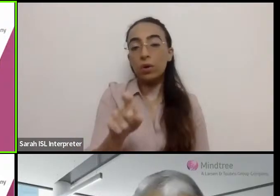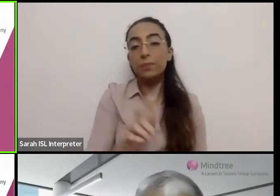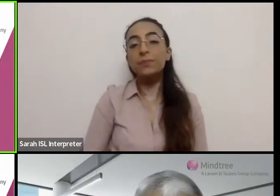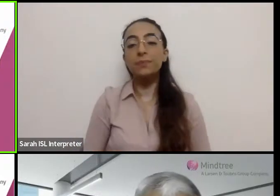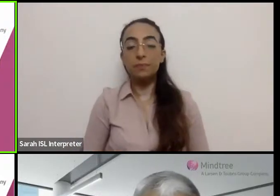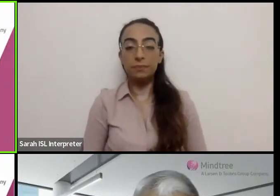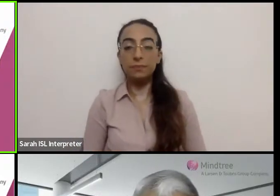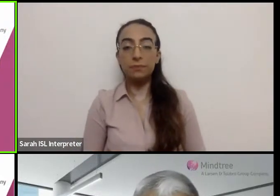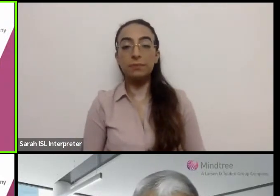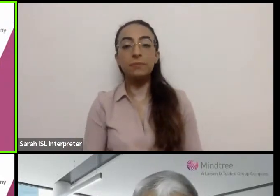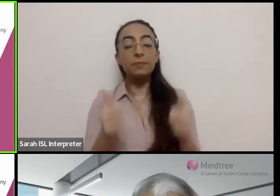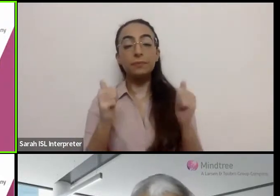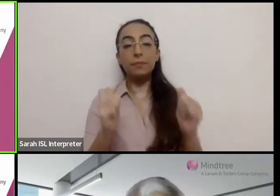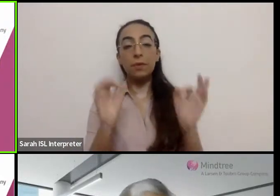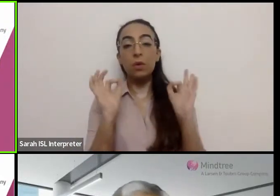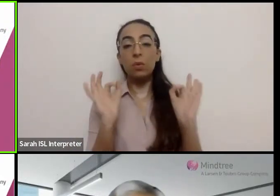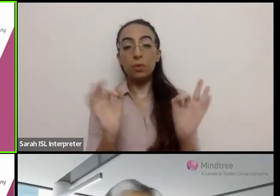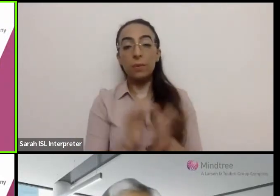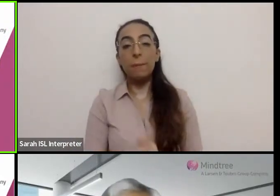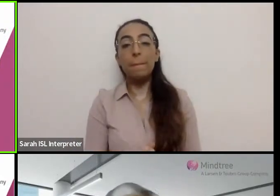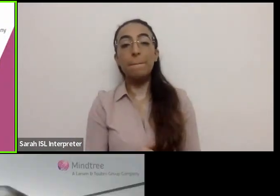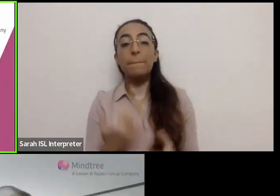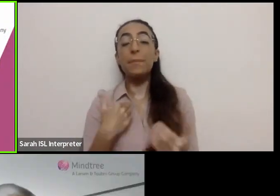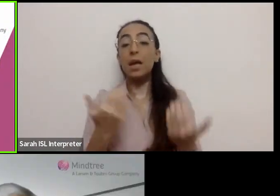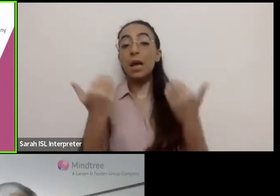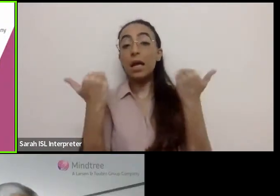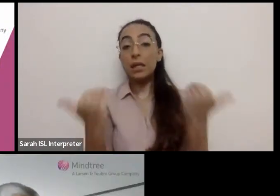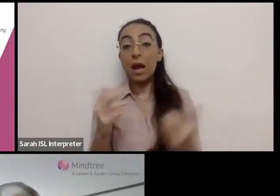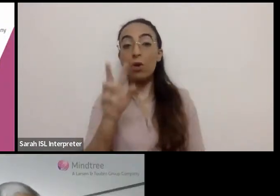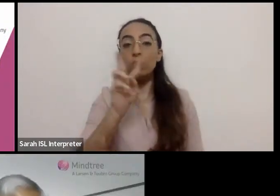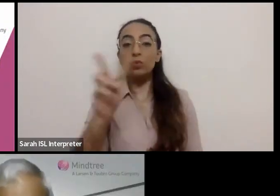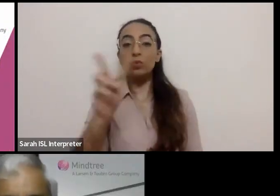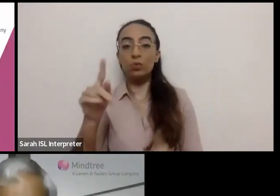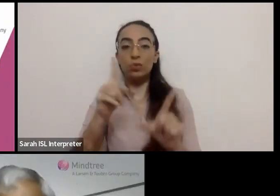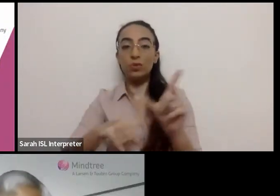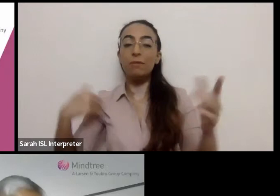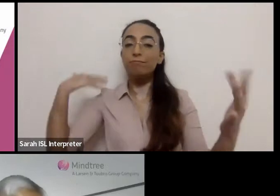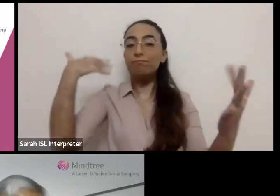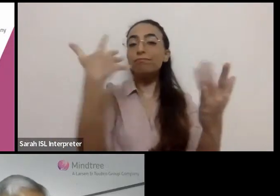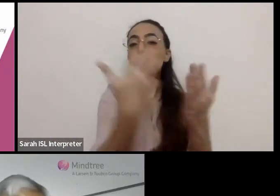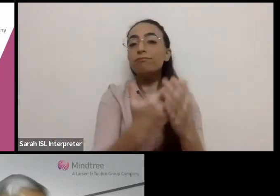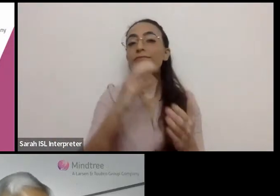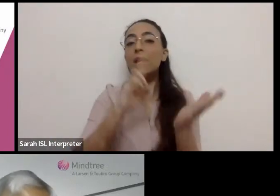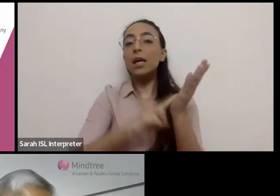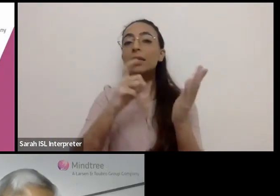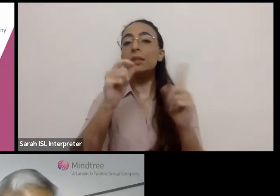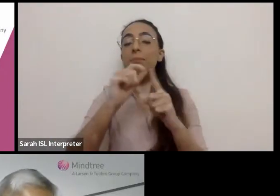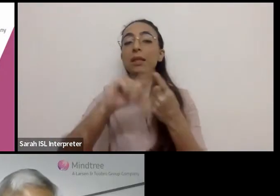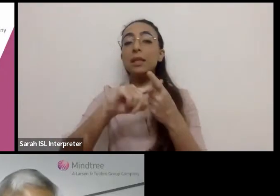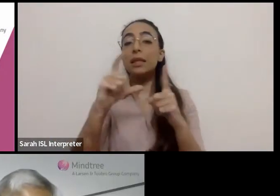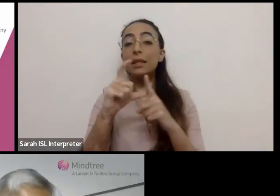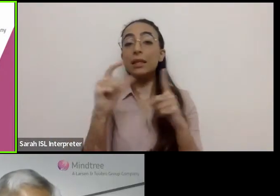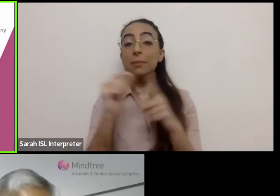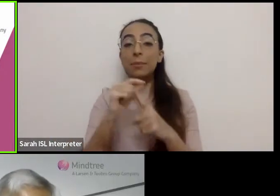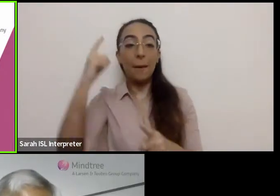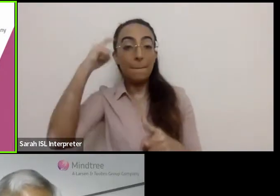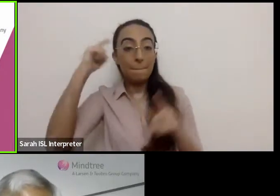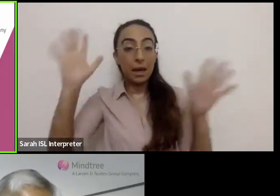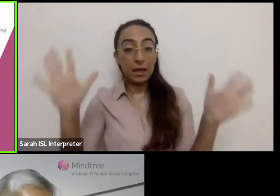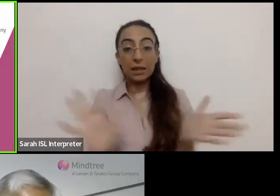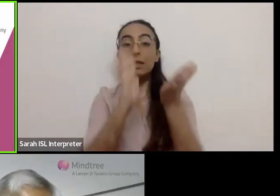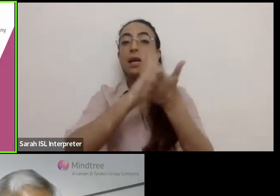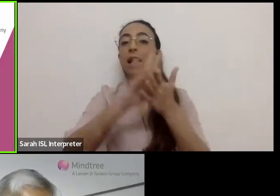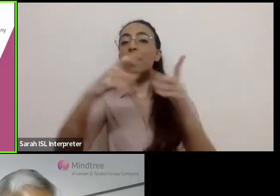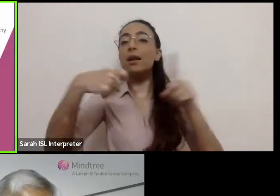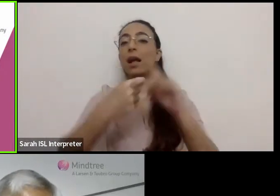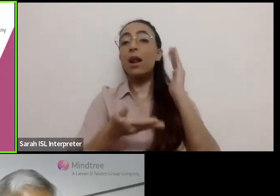friends, now in its 22nd year, the NCPEDP-MIndtree Helen Keller Awards are